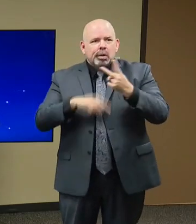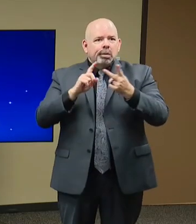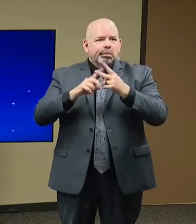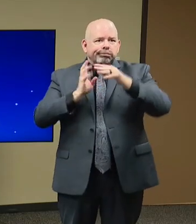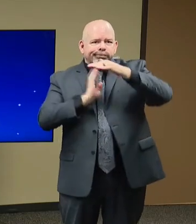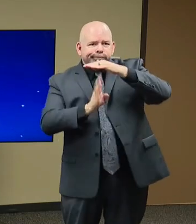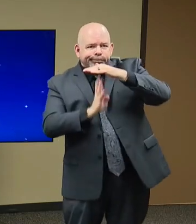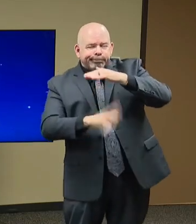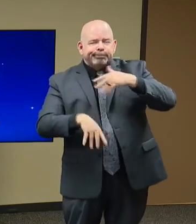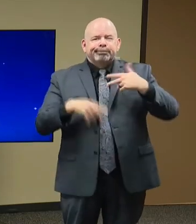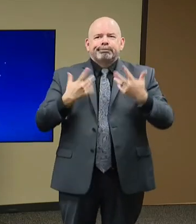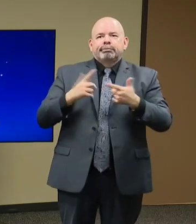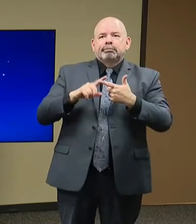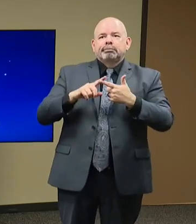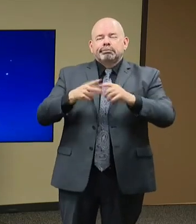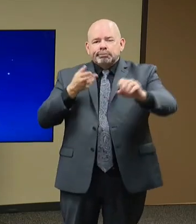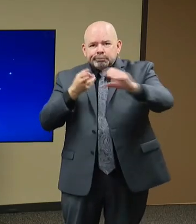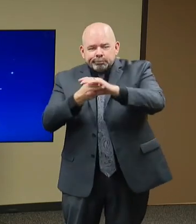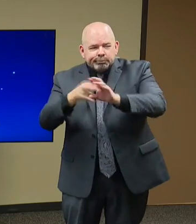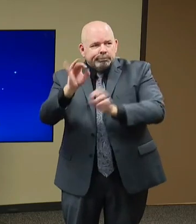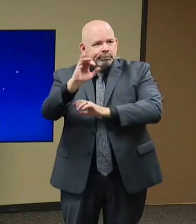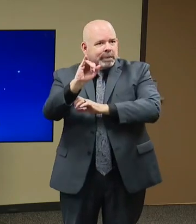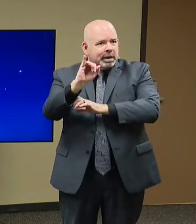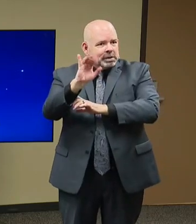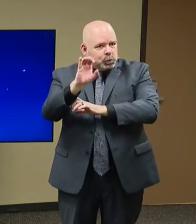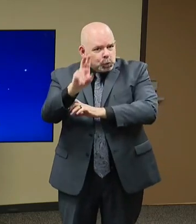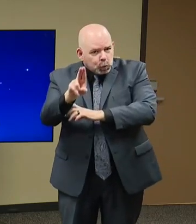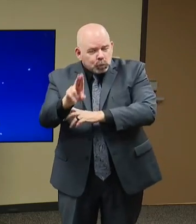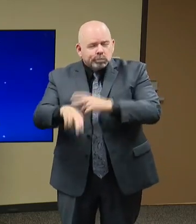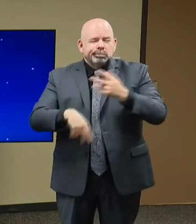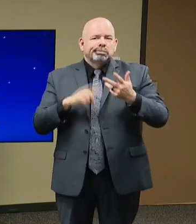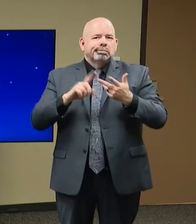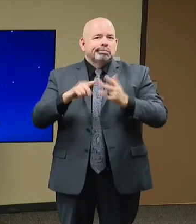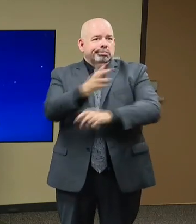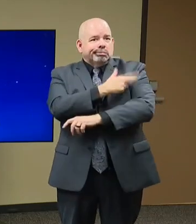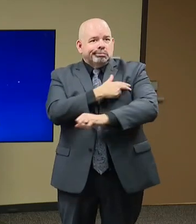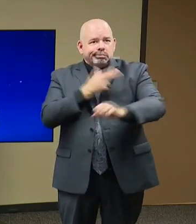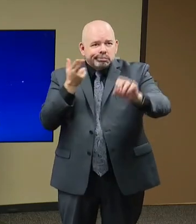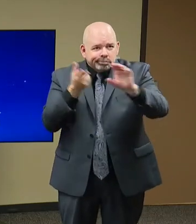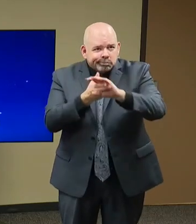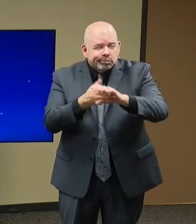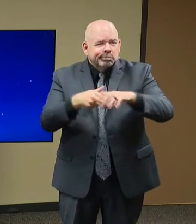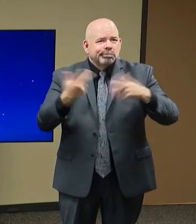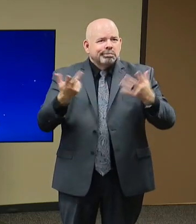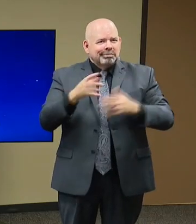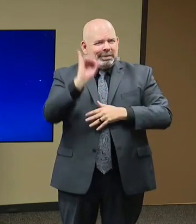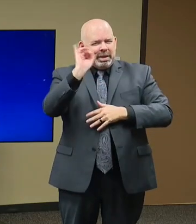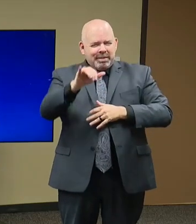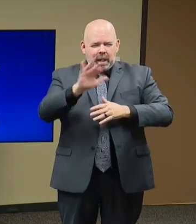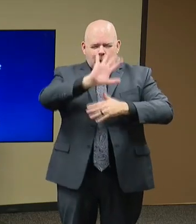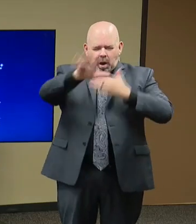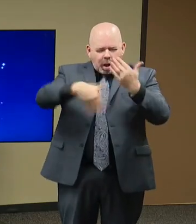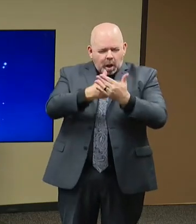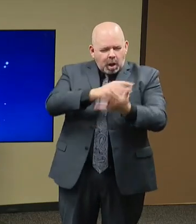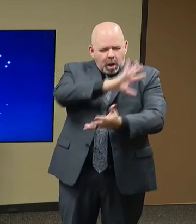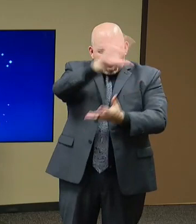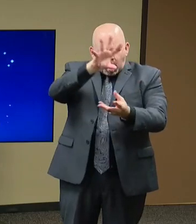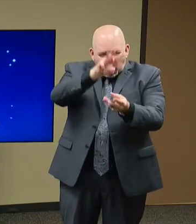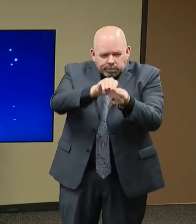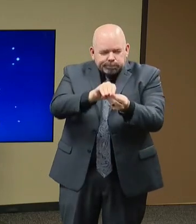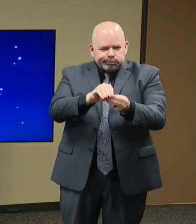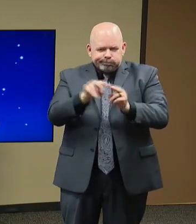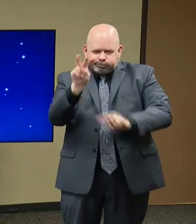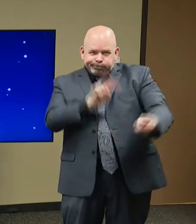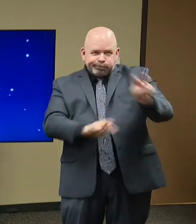the timing of these things, certainly the universal masking, closing of the bars, timing-wise,